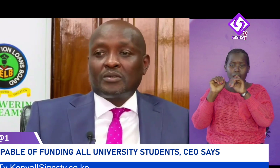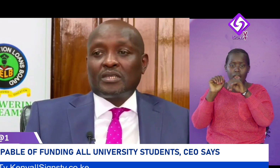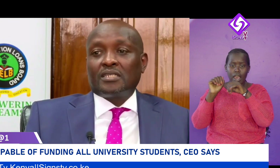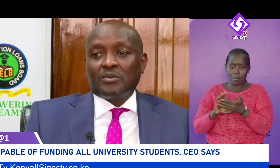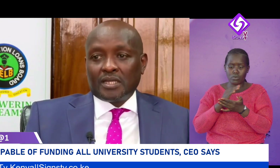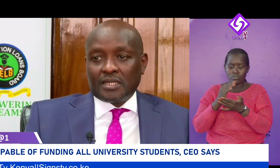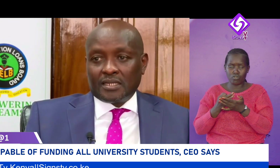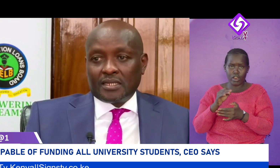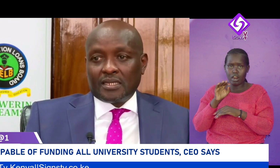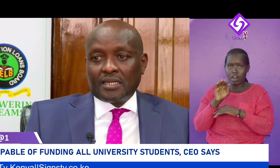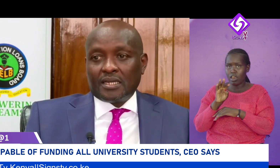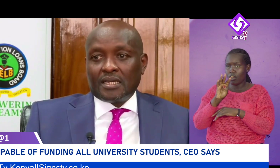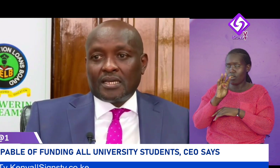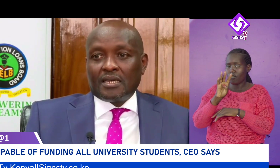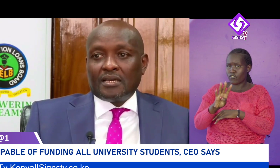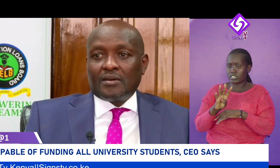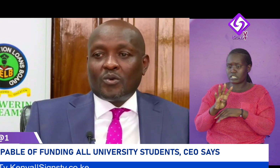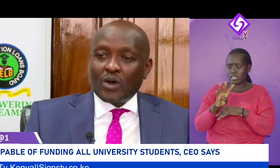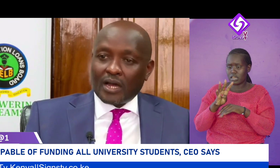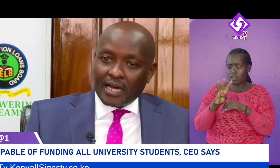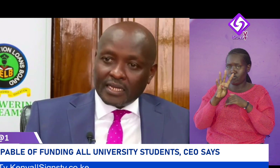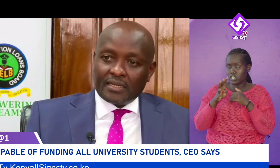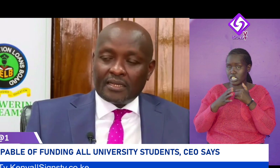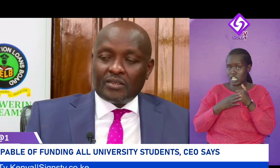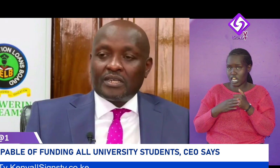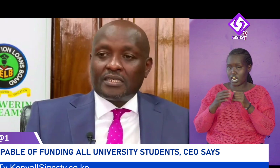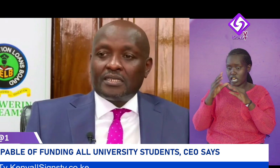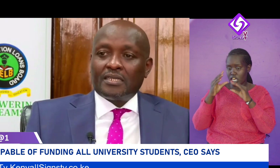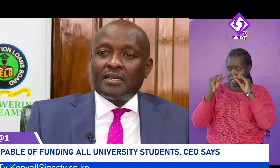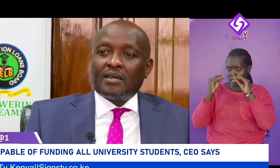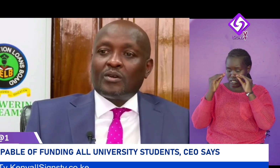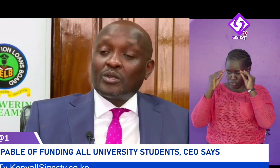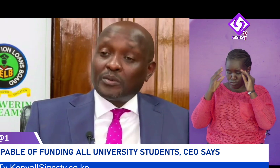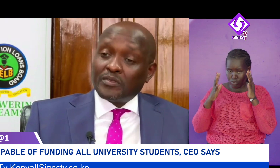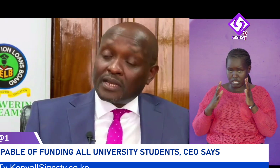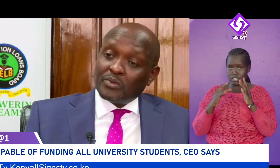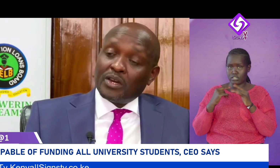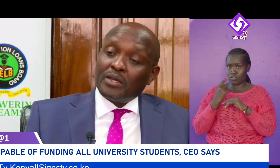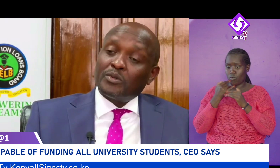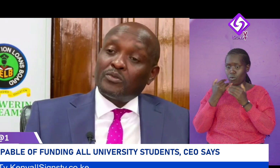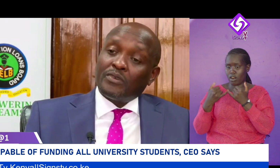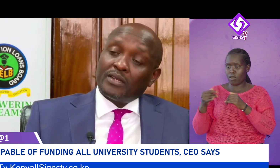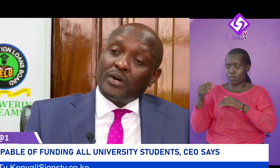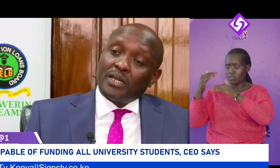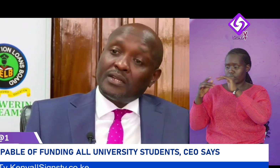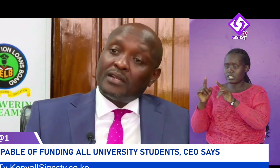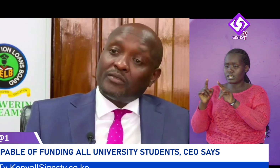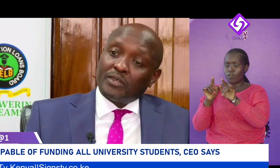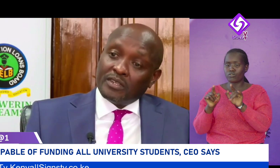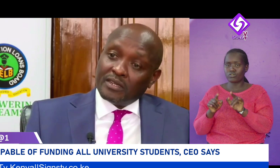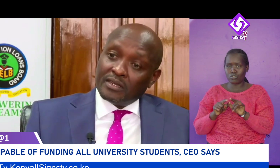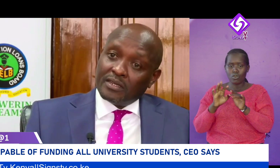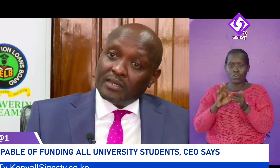49,000 students who are currently in the university. On top of that, we are able to fund